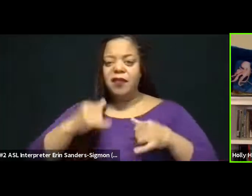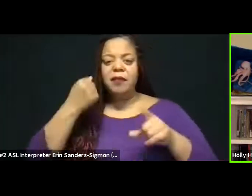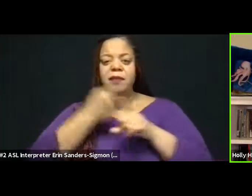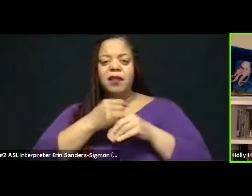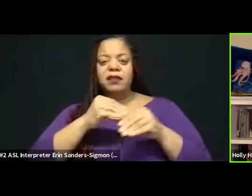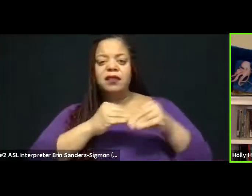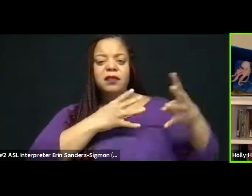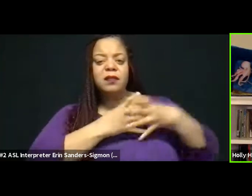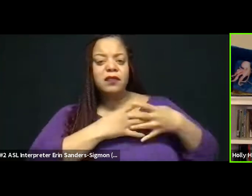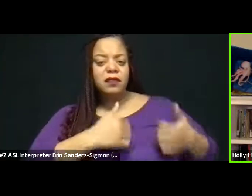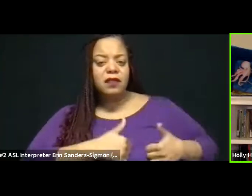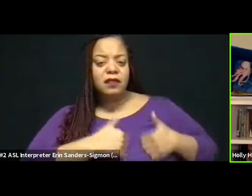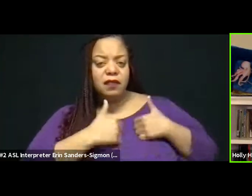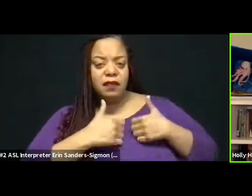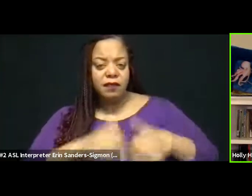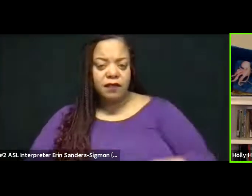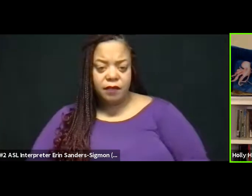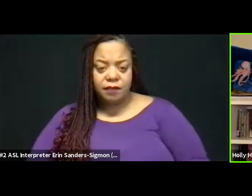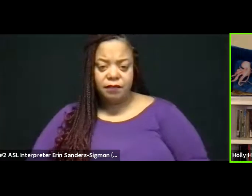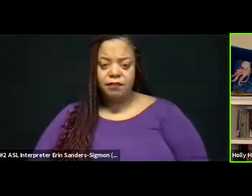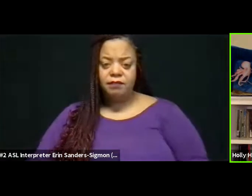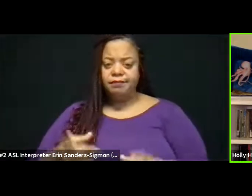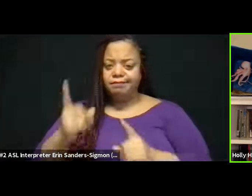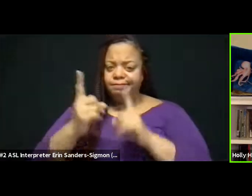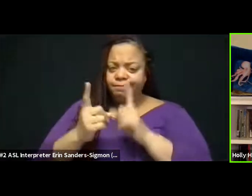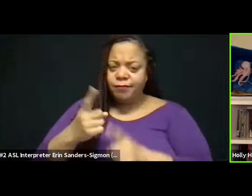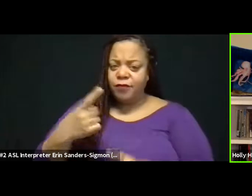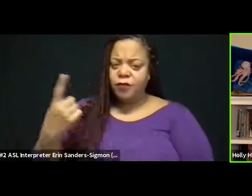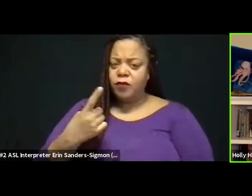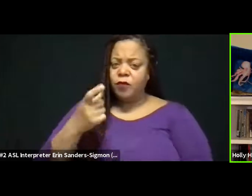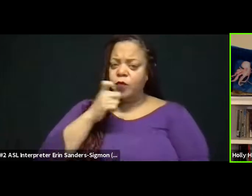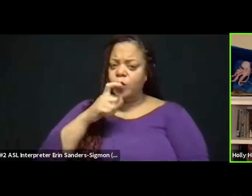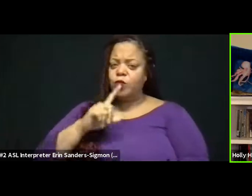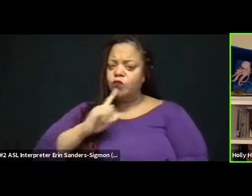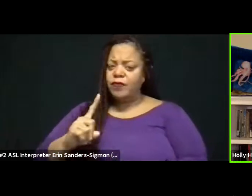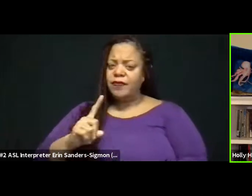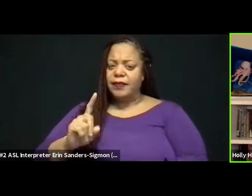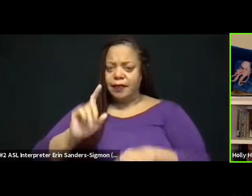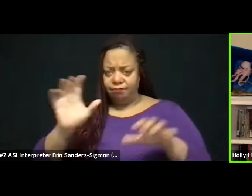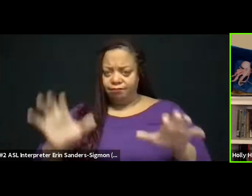Vernetta Austin, who is a queer